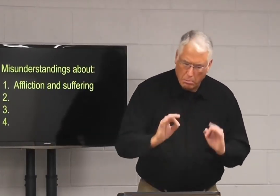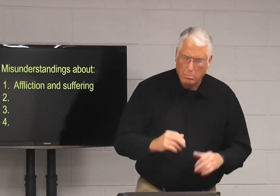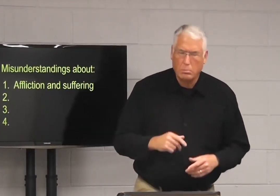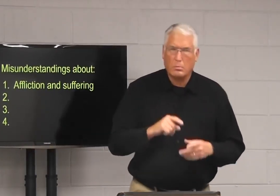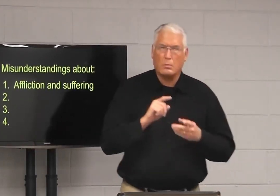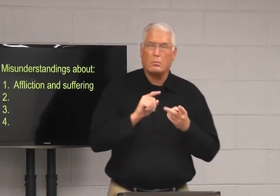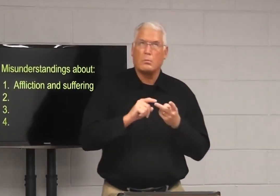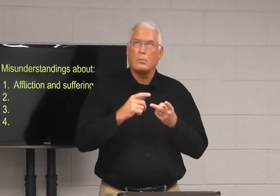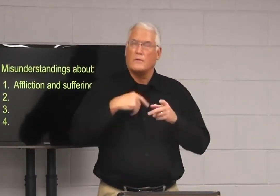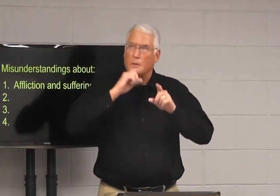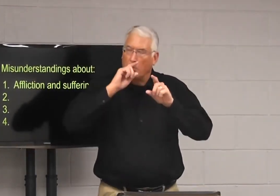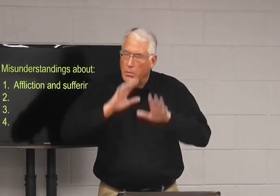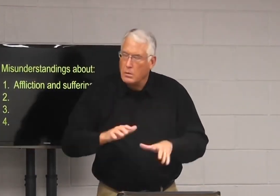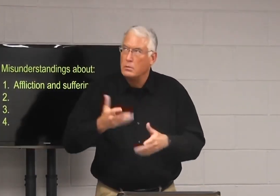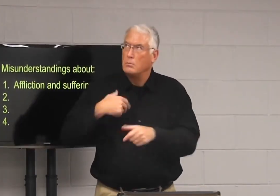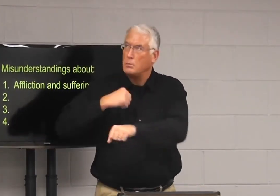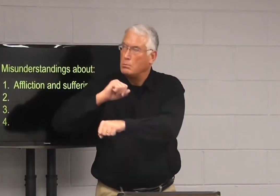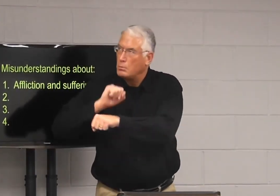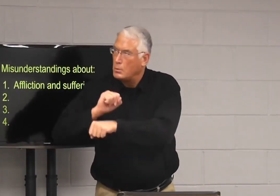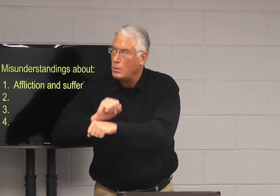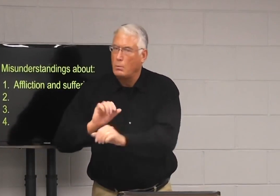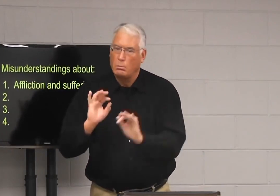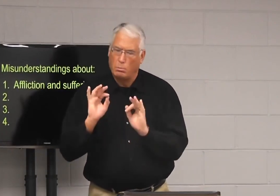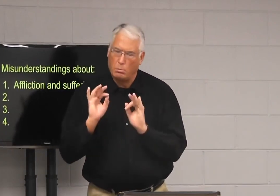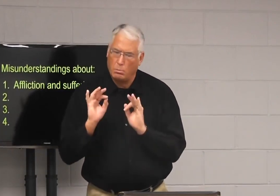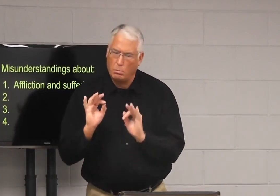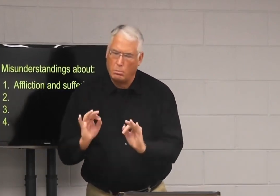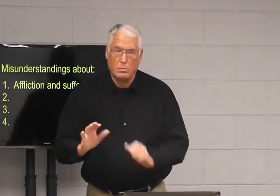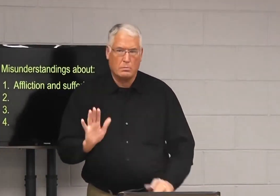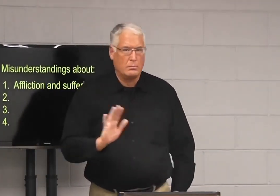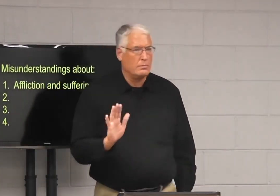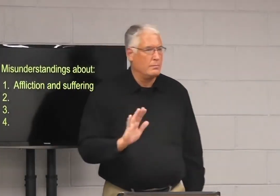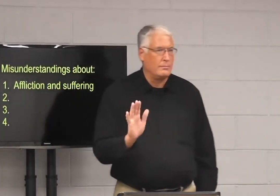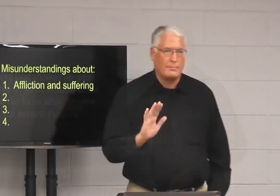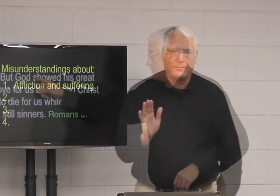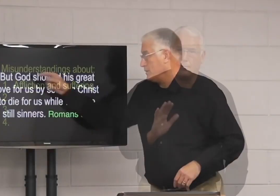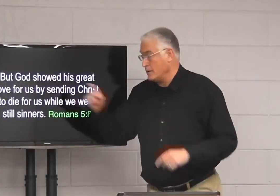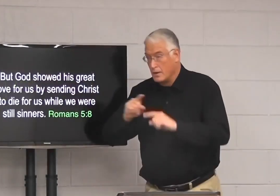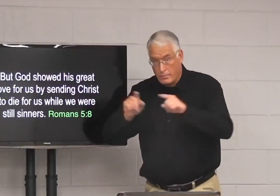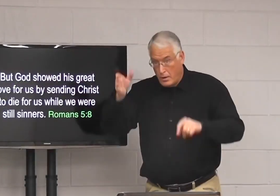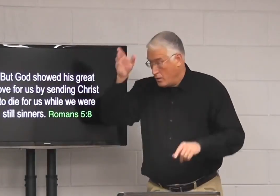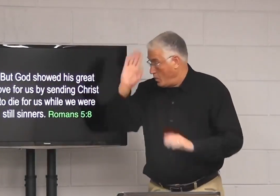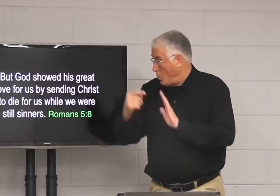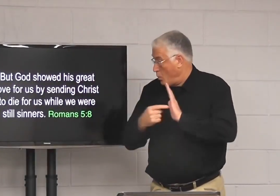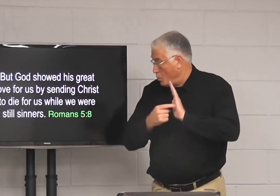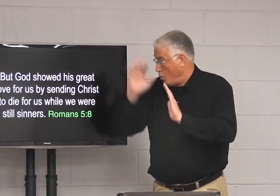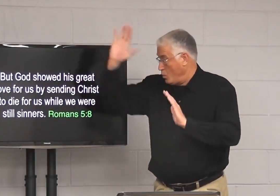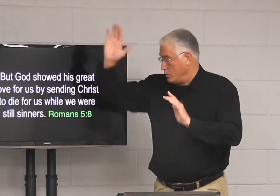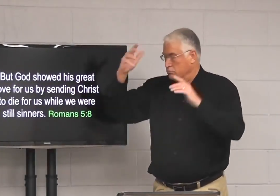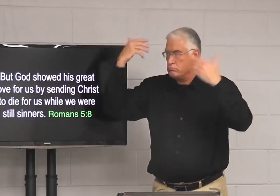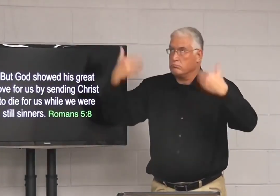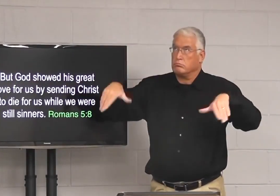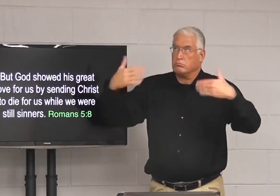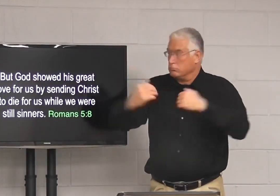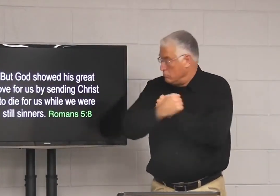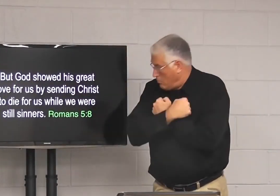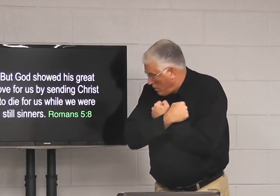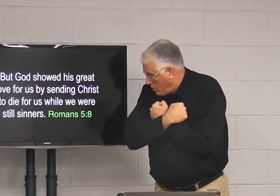His blessings that come from there, the job that I have being perfect. But God showed his great